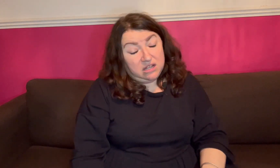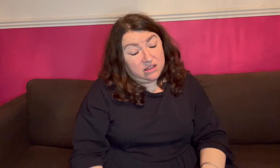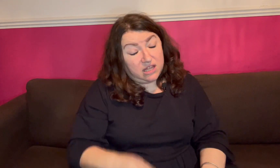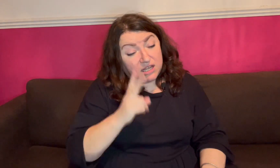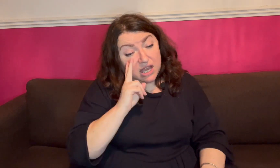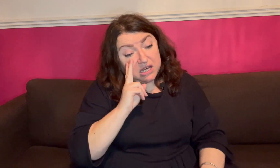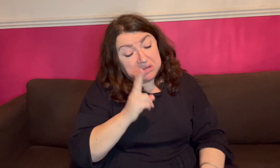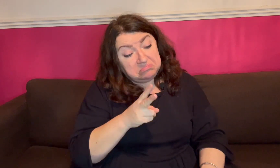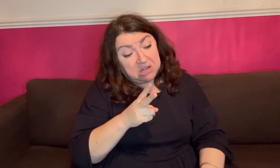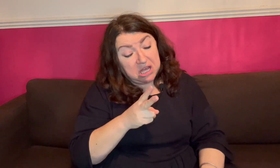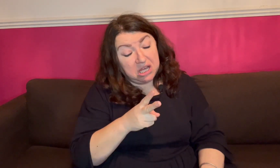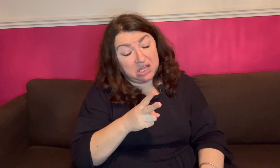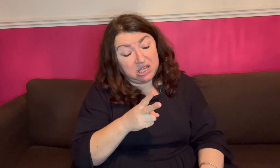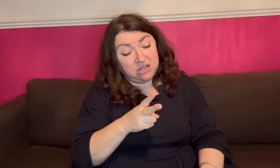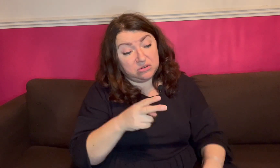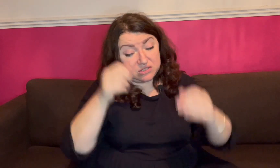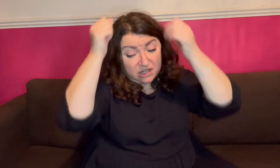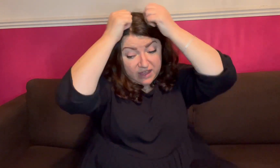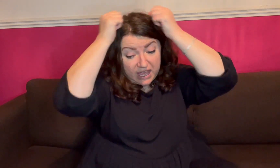Then again he looked at the hat.